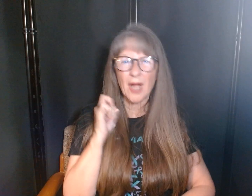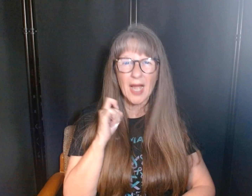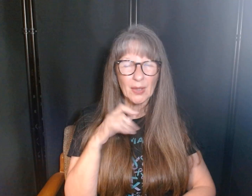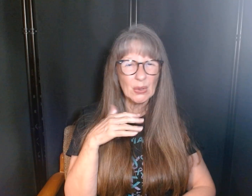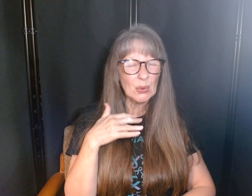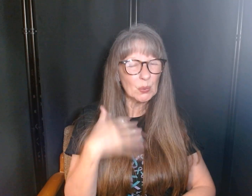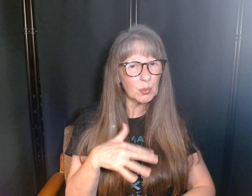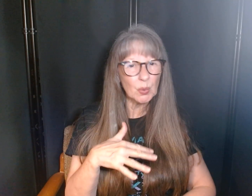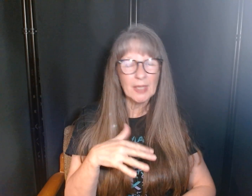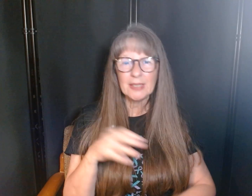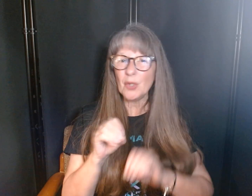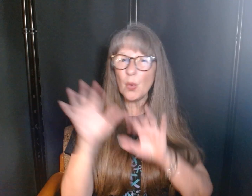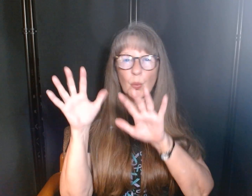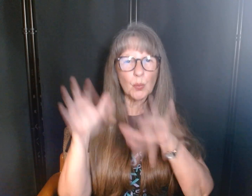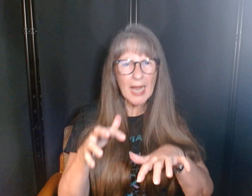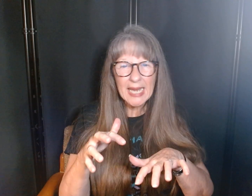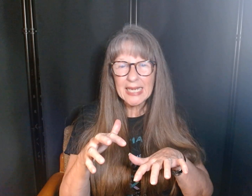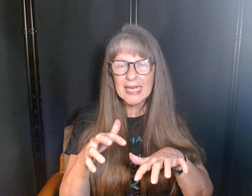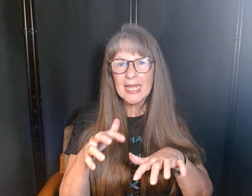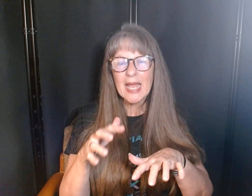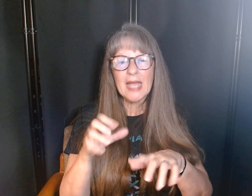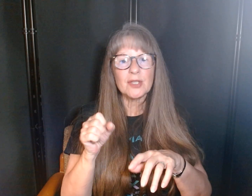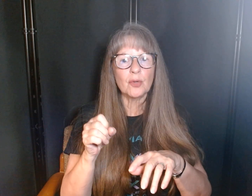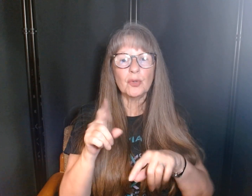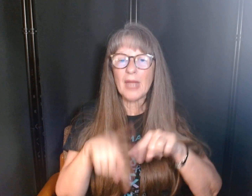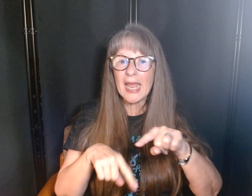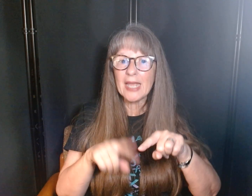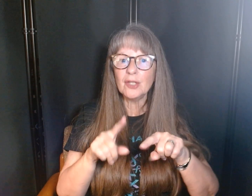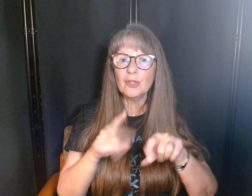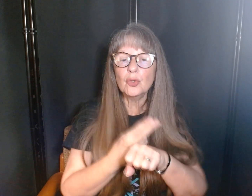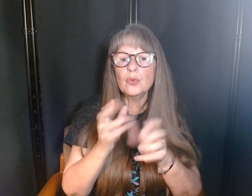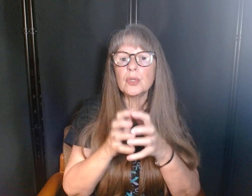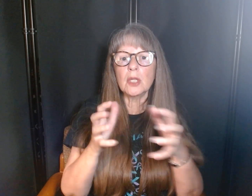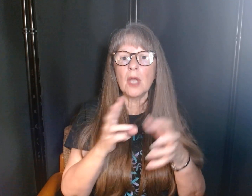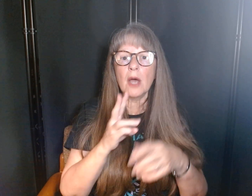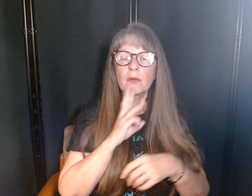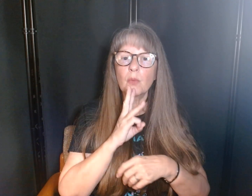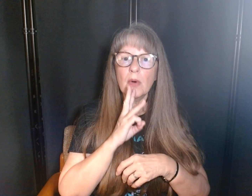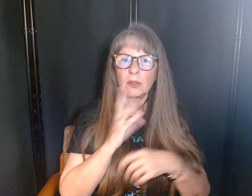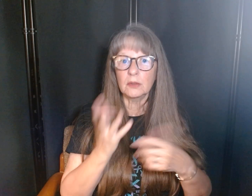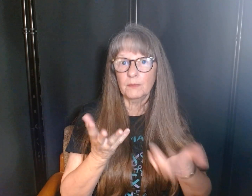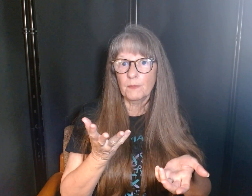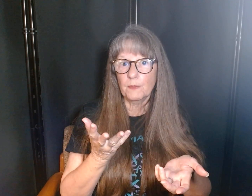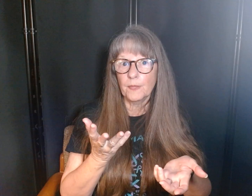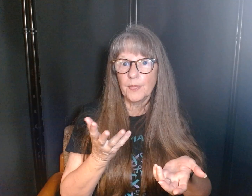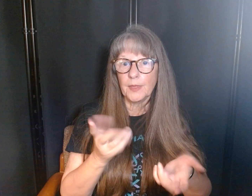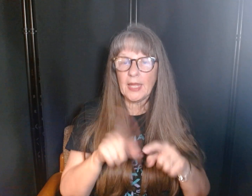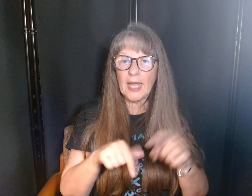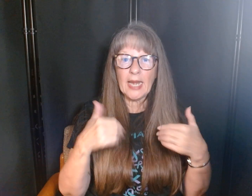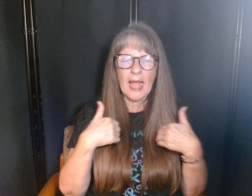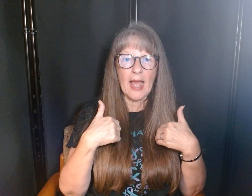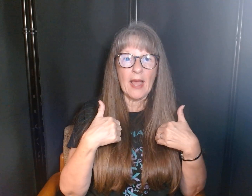dry, no rain. And so you can't use a lot of water. Can't have